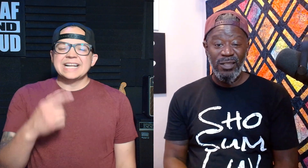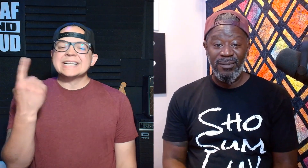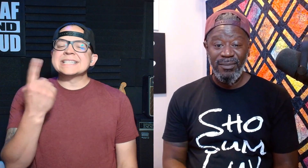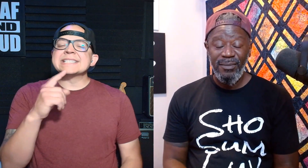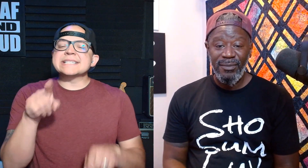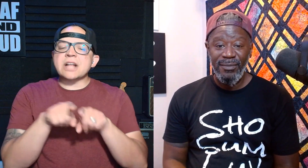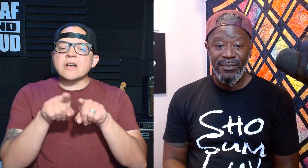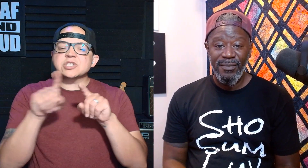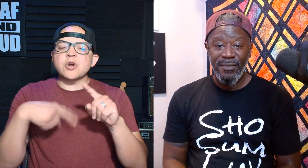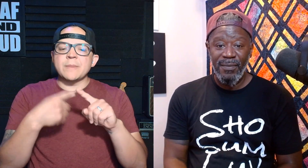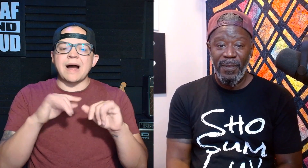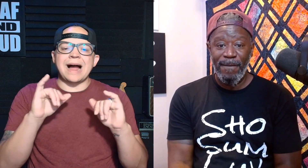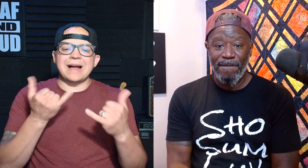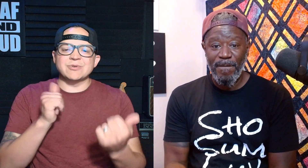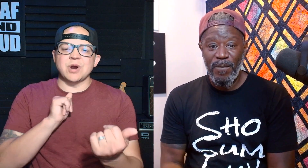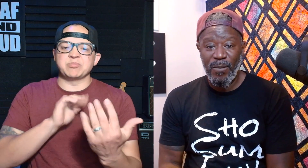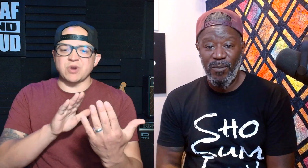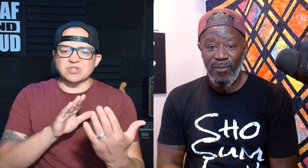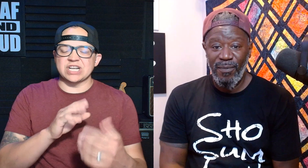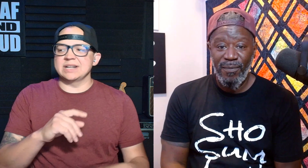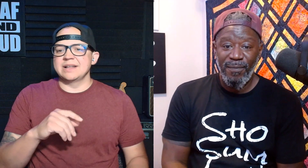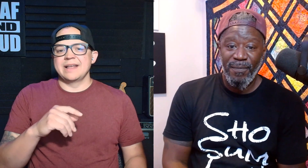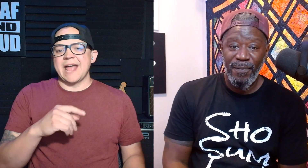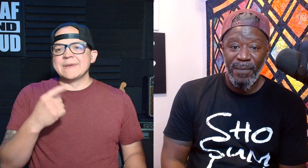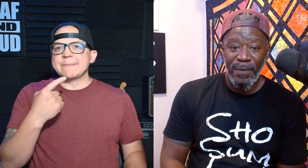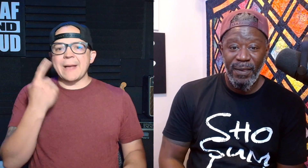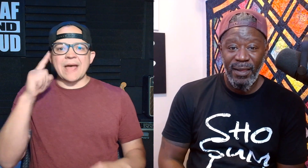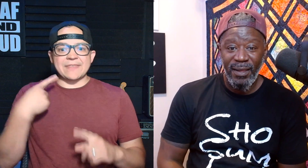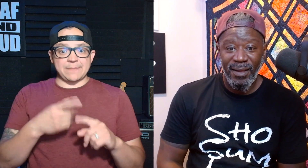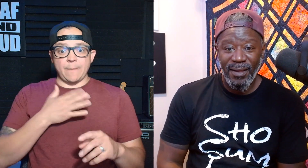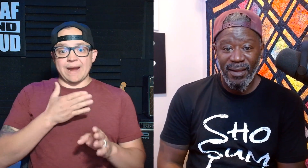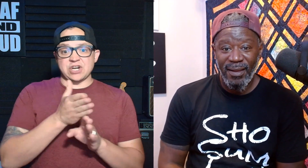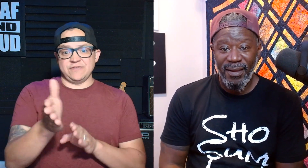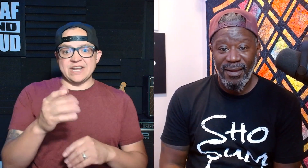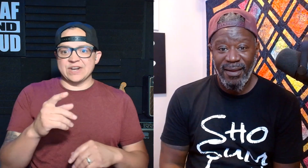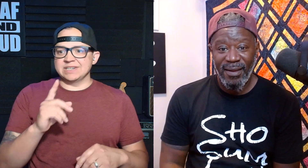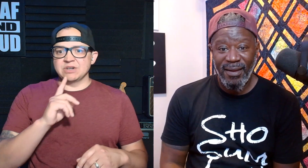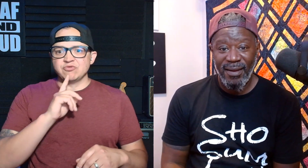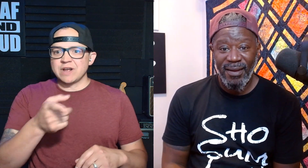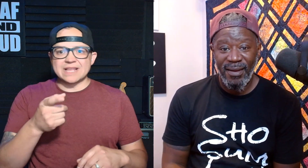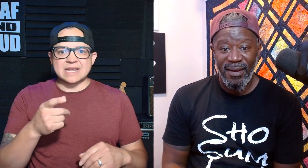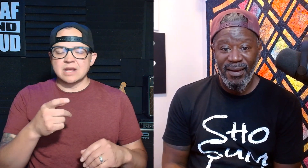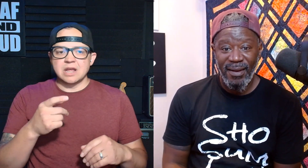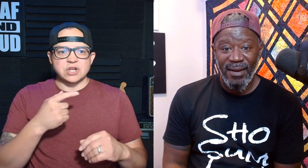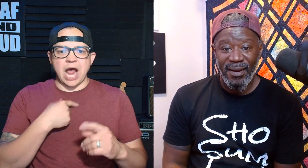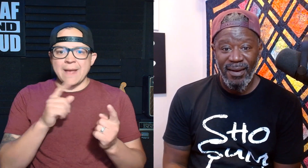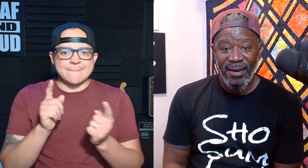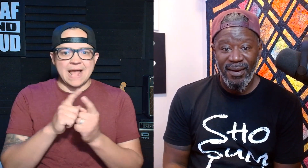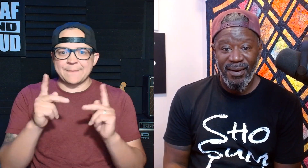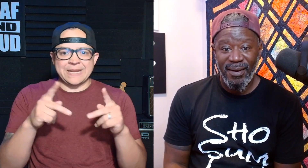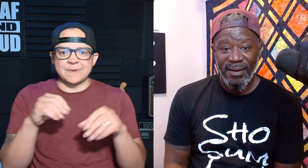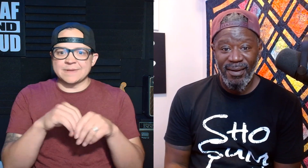forward. It's also about how you approach it. I mean, I think about my career, and really,